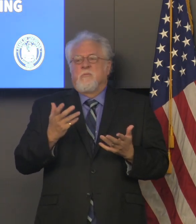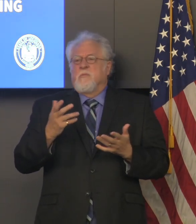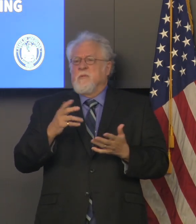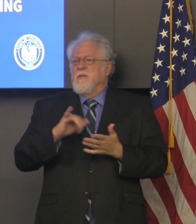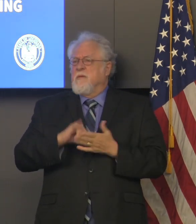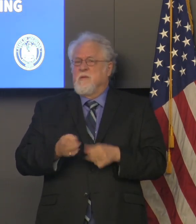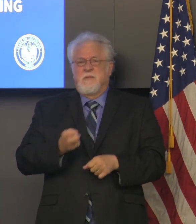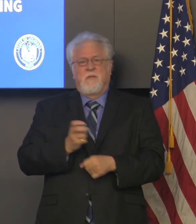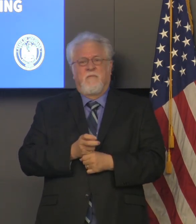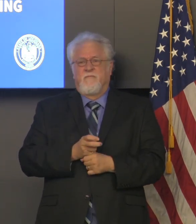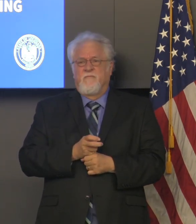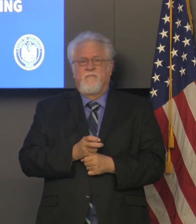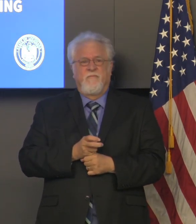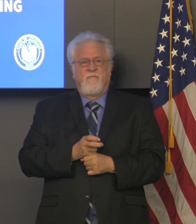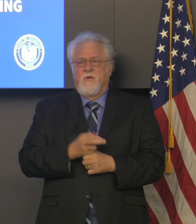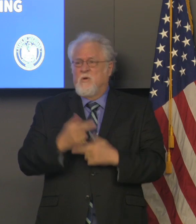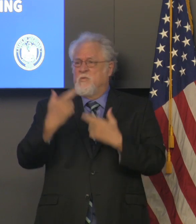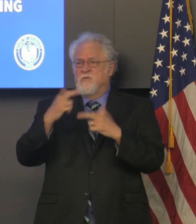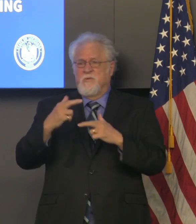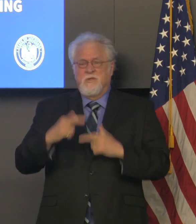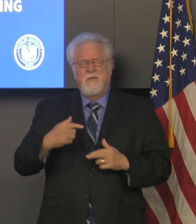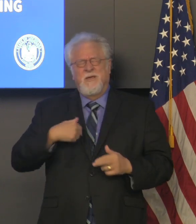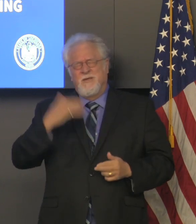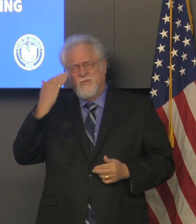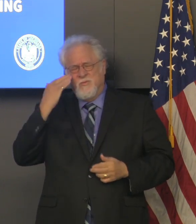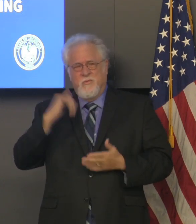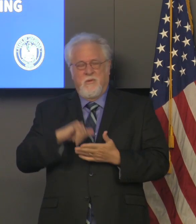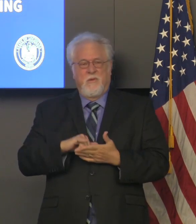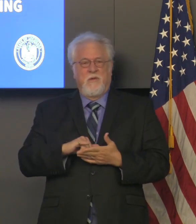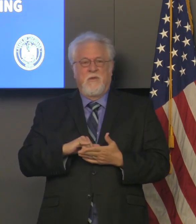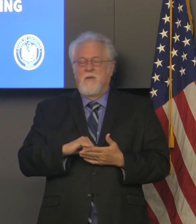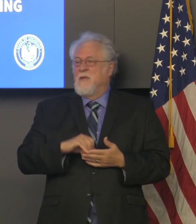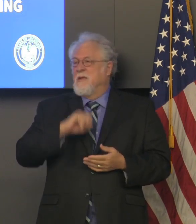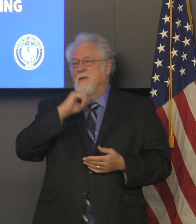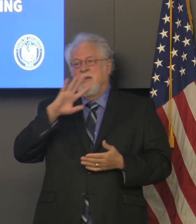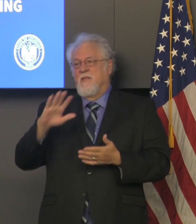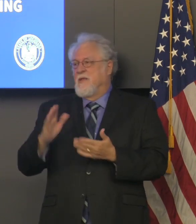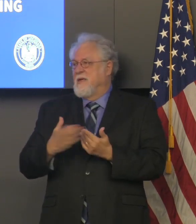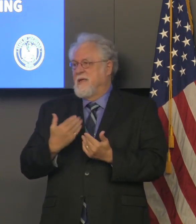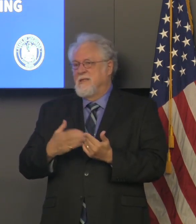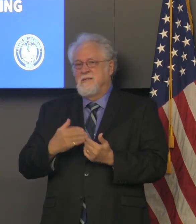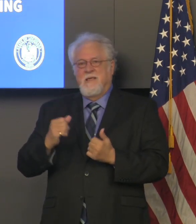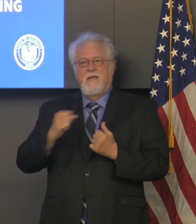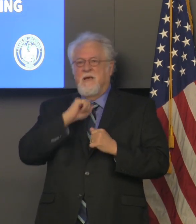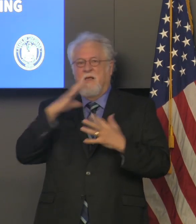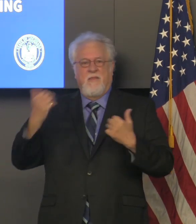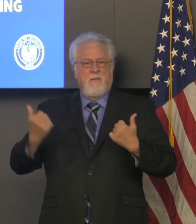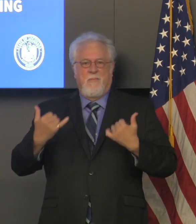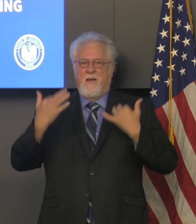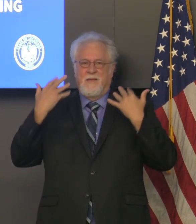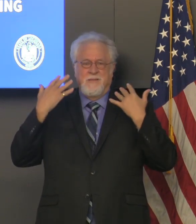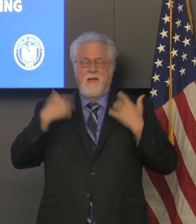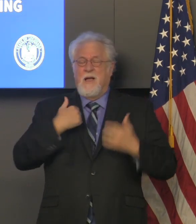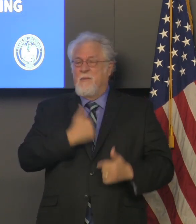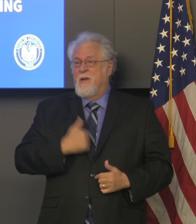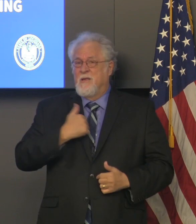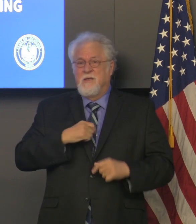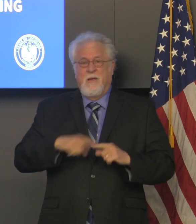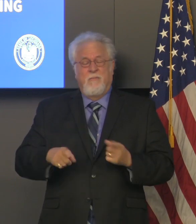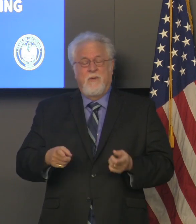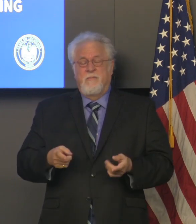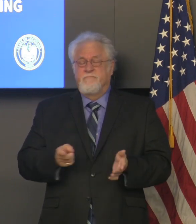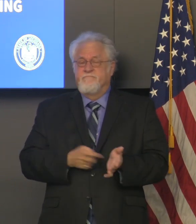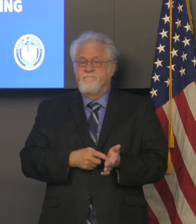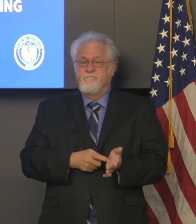very tough restrictions, and I'm aware of that. Nothing easy or pleasant about that, and I apologize, but they are